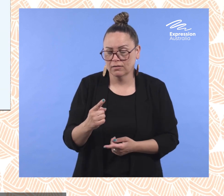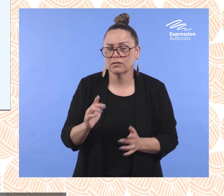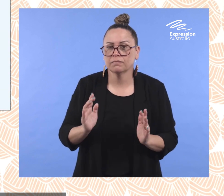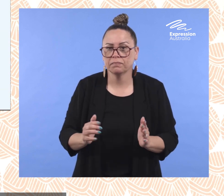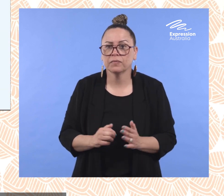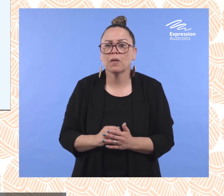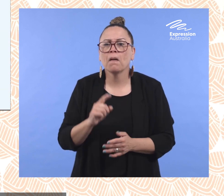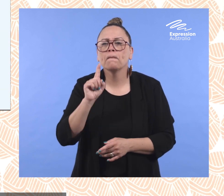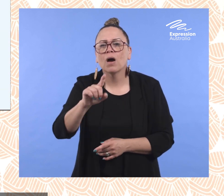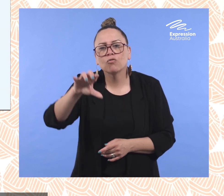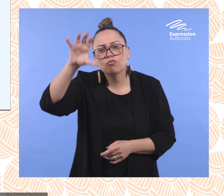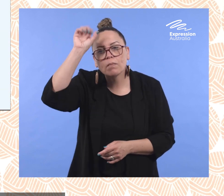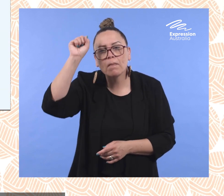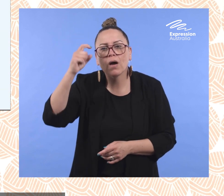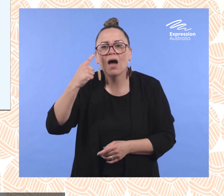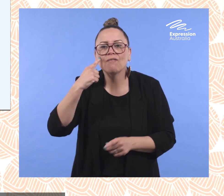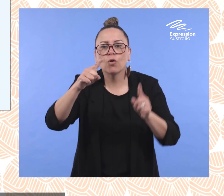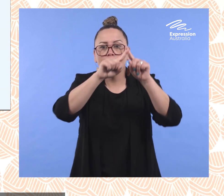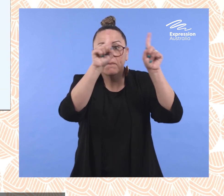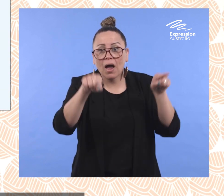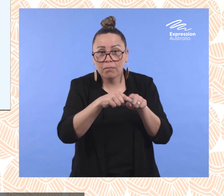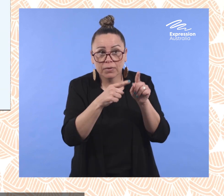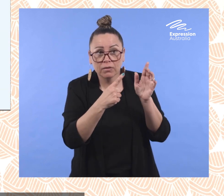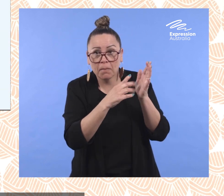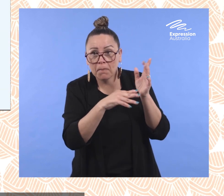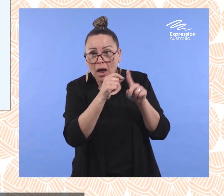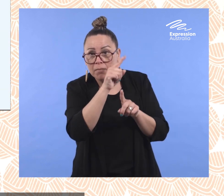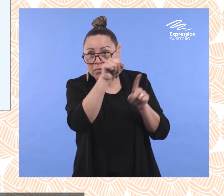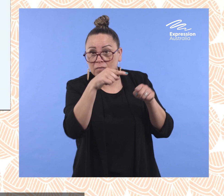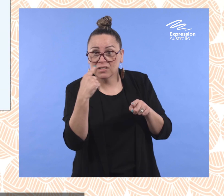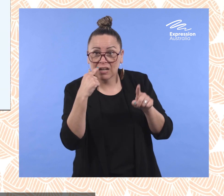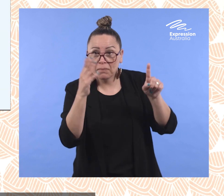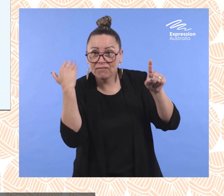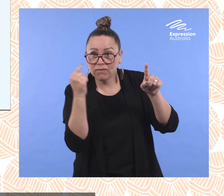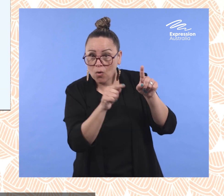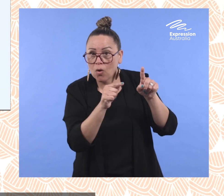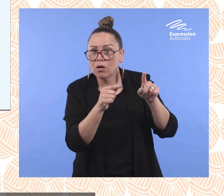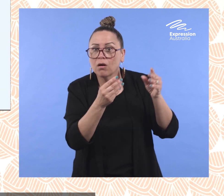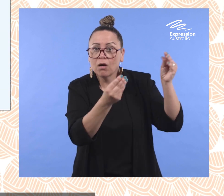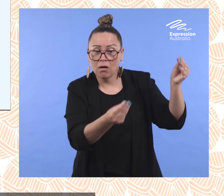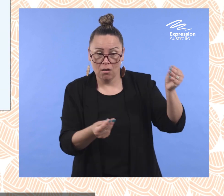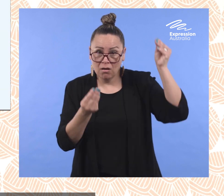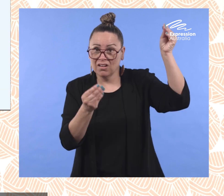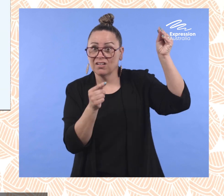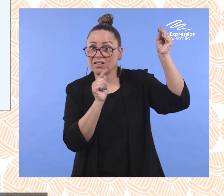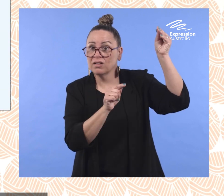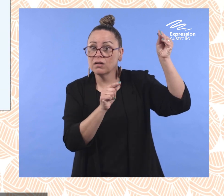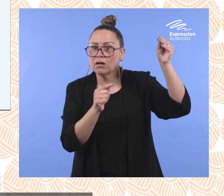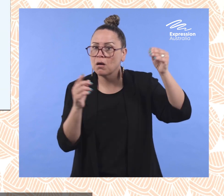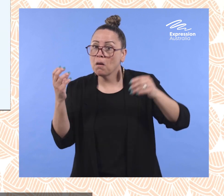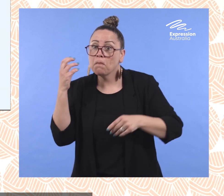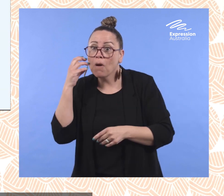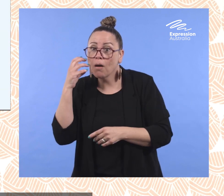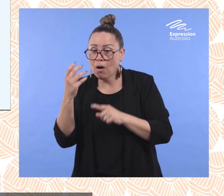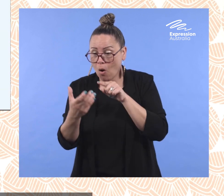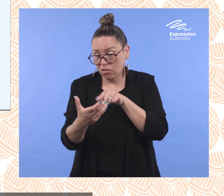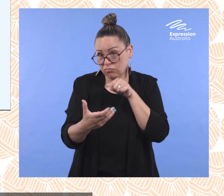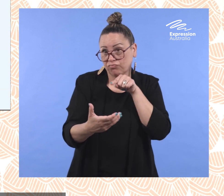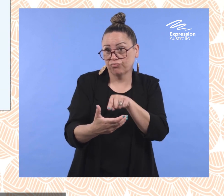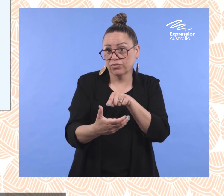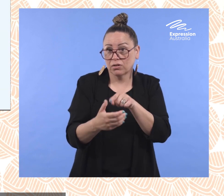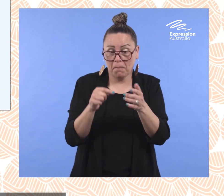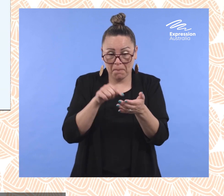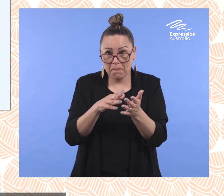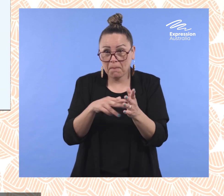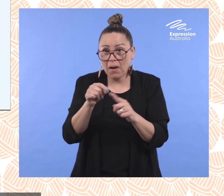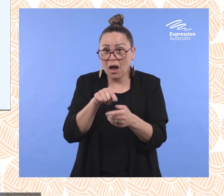And I'd say, oh, do you remember we had a look at the map, or have you seen the map before? And then I'd actually bring the map up. If I had my phone, I'd try and bring it up on the computer